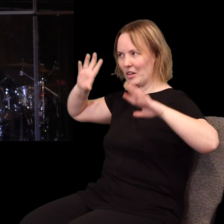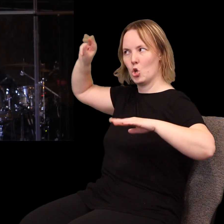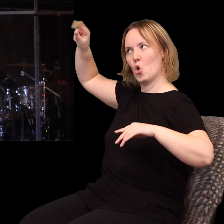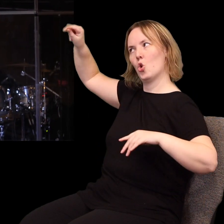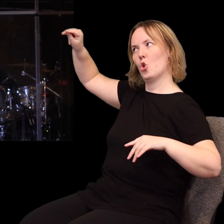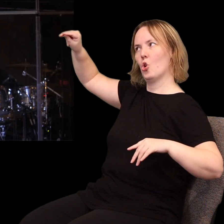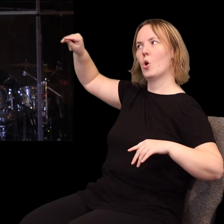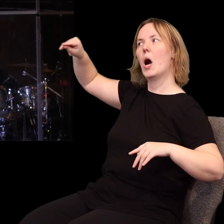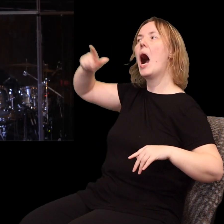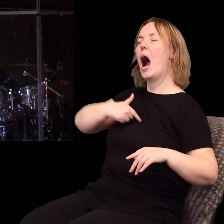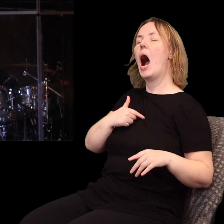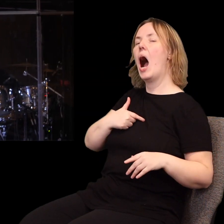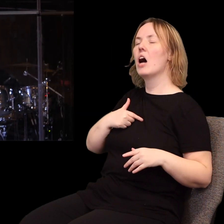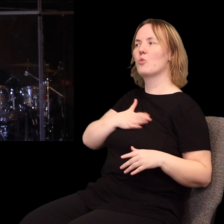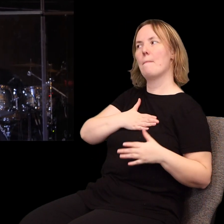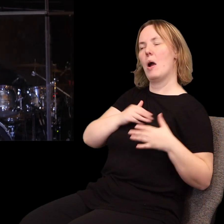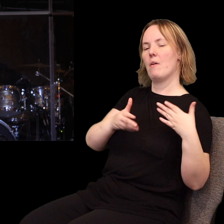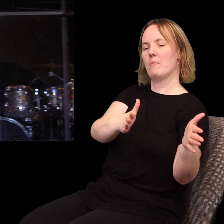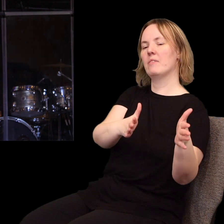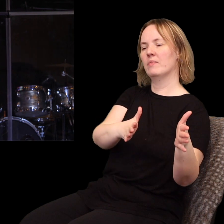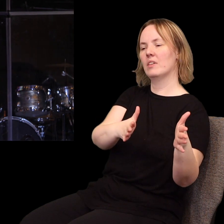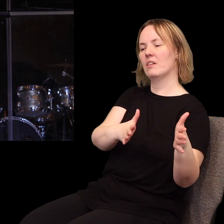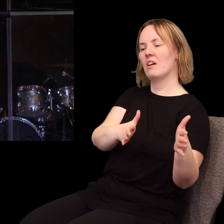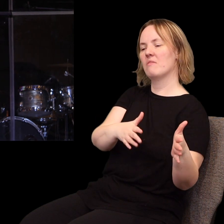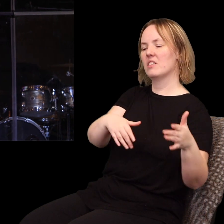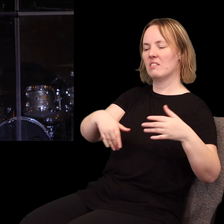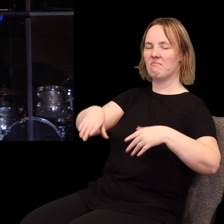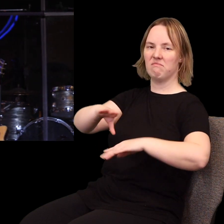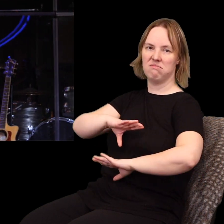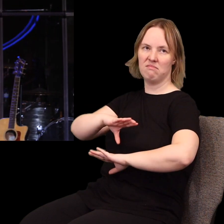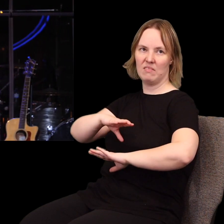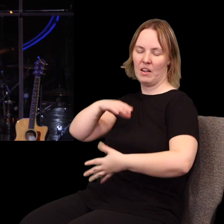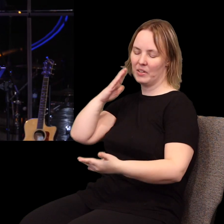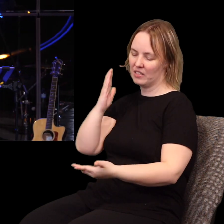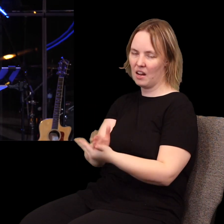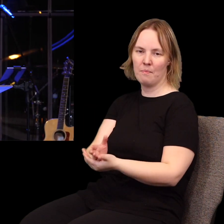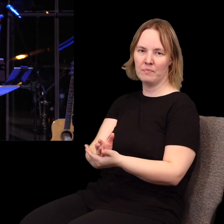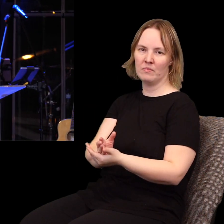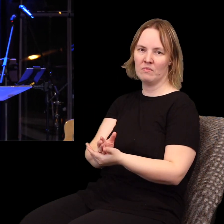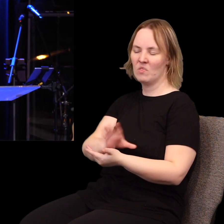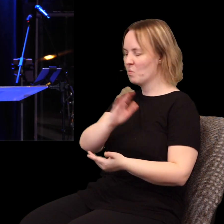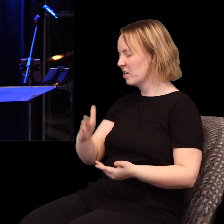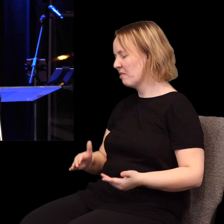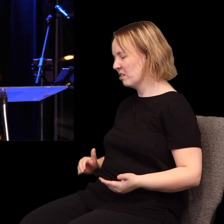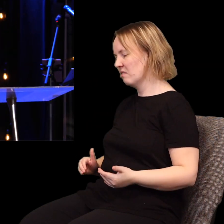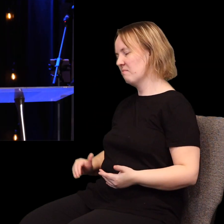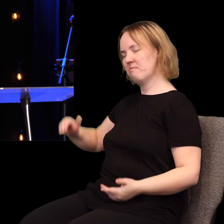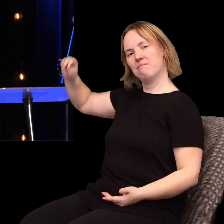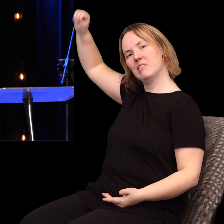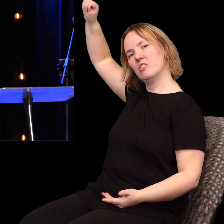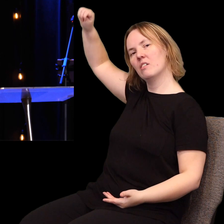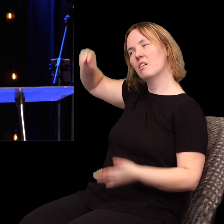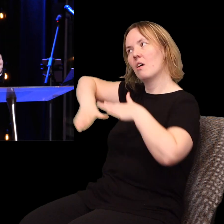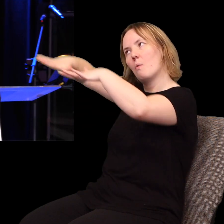thanks. I'll take it over from here. And we settle into a Christian lifestyle, but we stop there. We never grow beyond